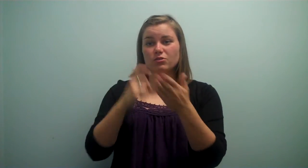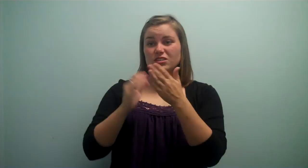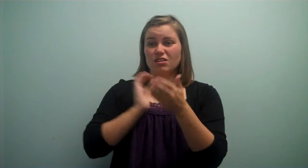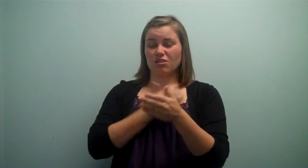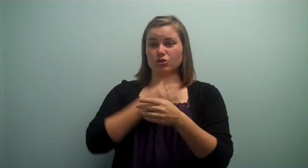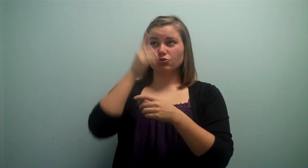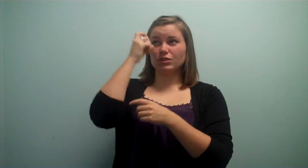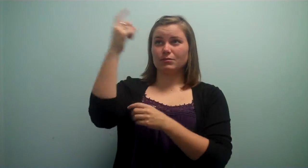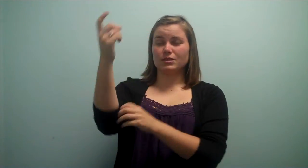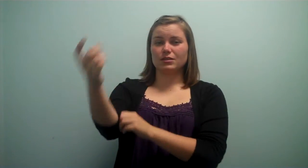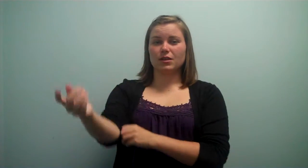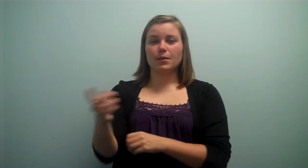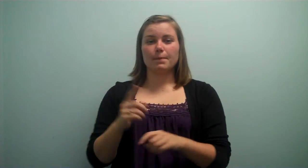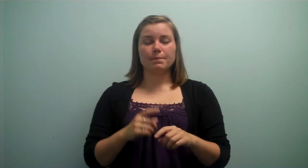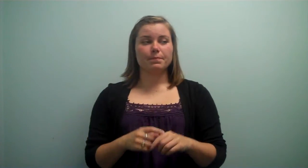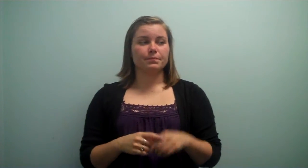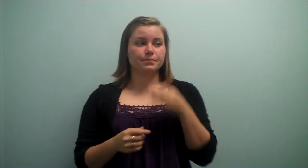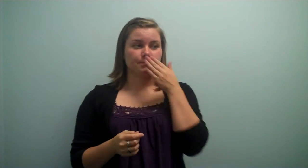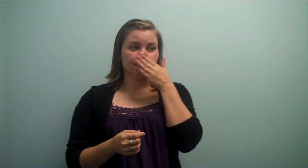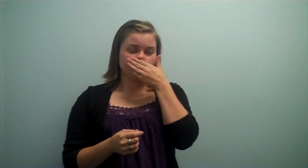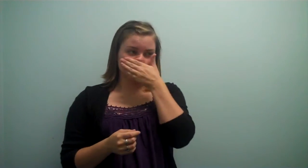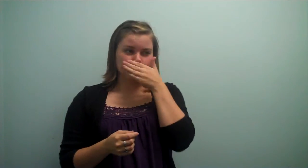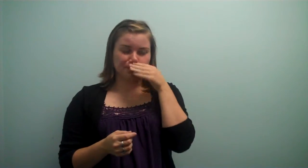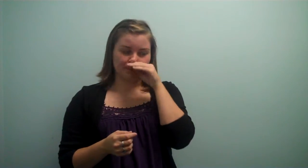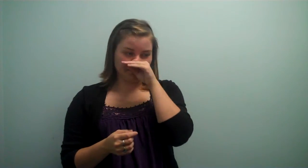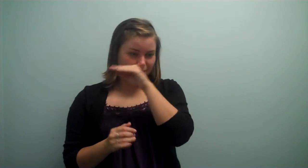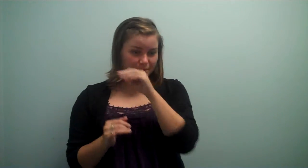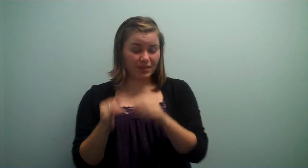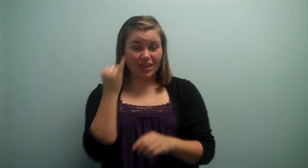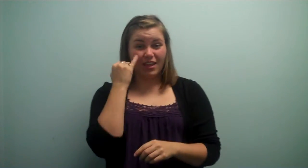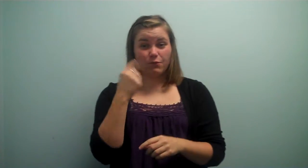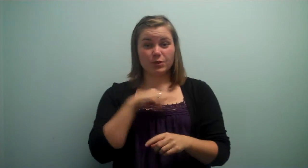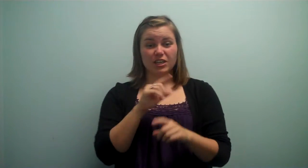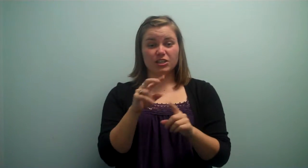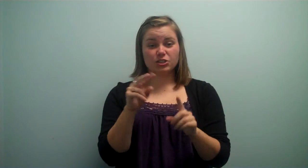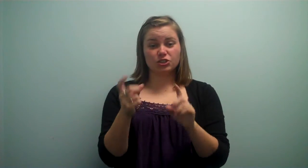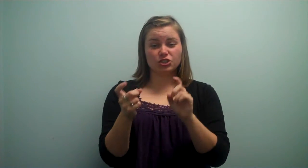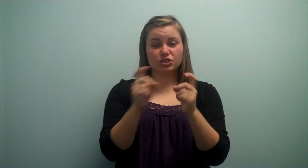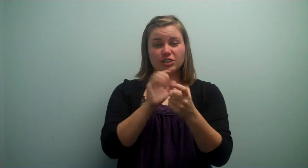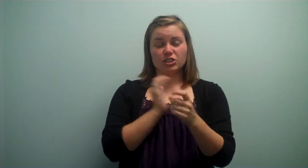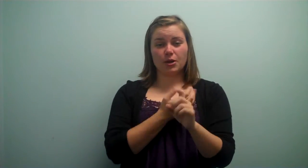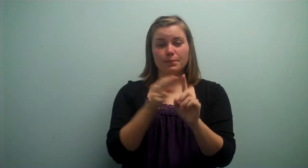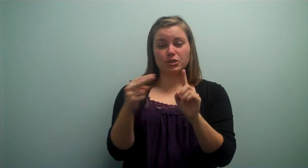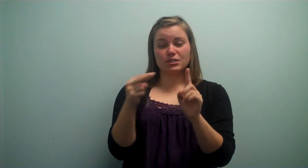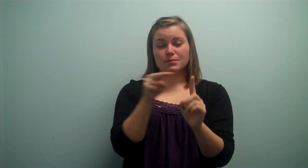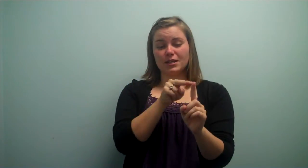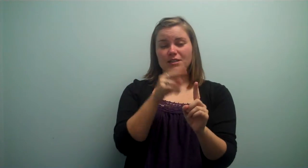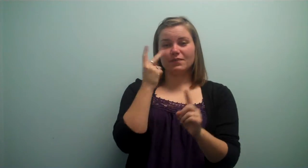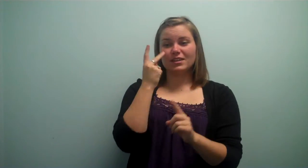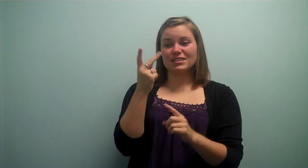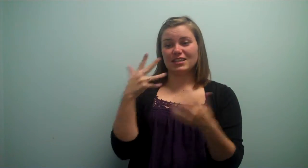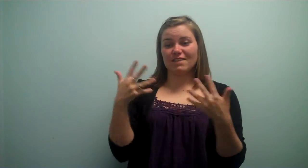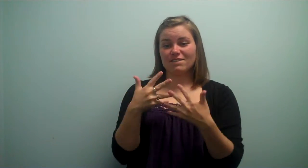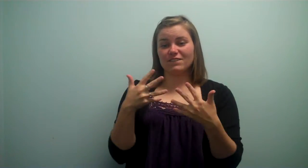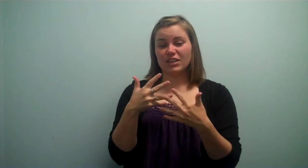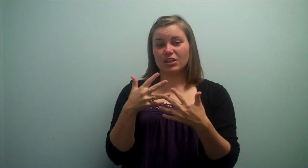alternative? If we could shift our perspective and see fear instead as an ally that's telling